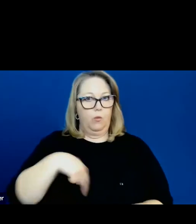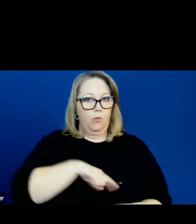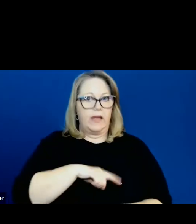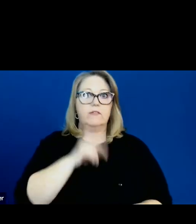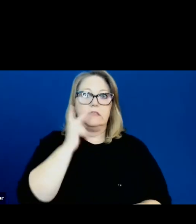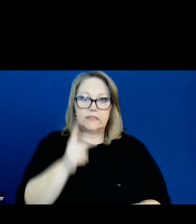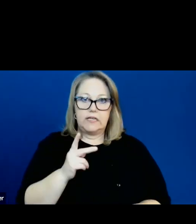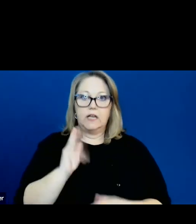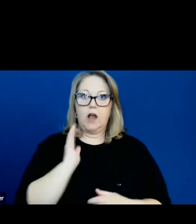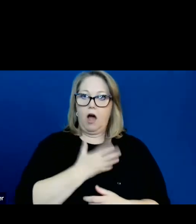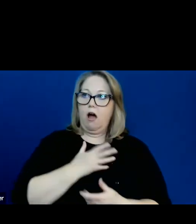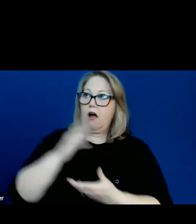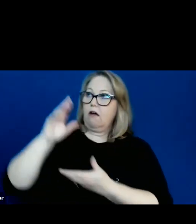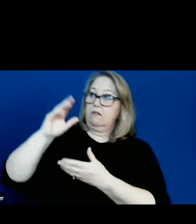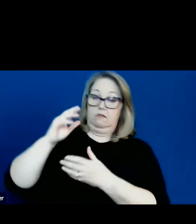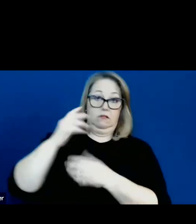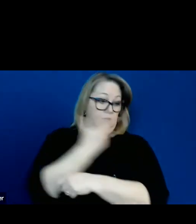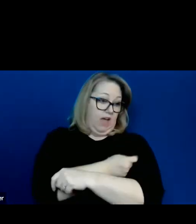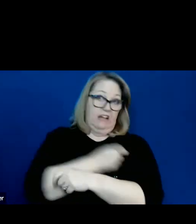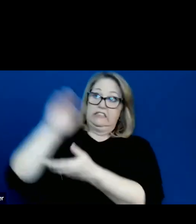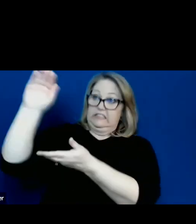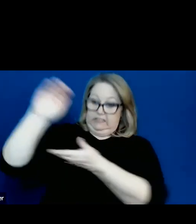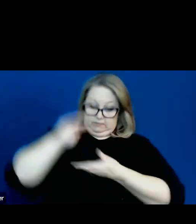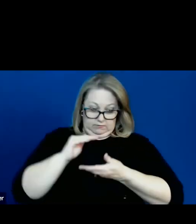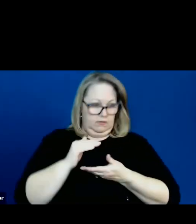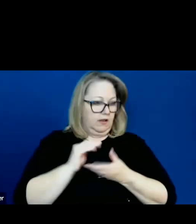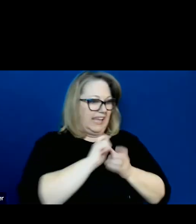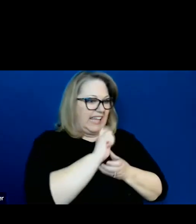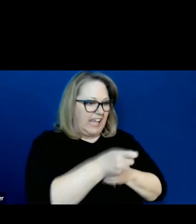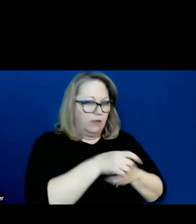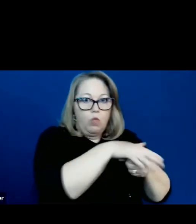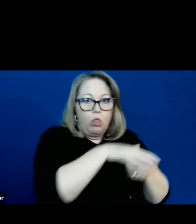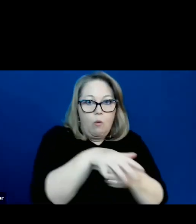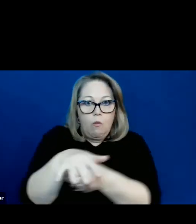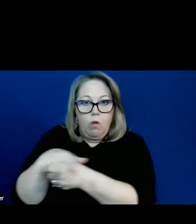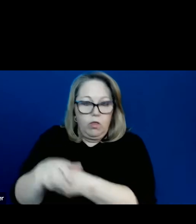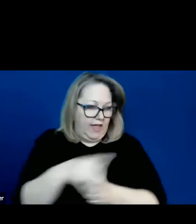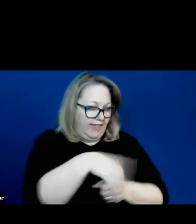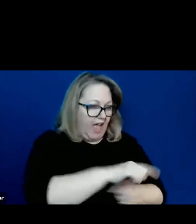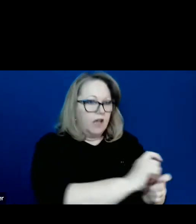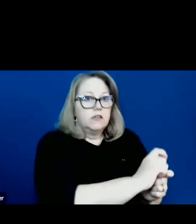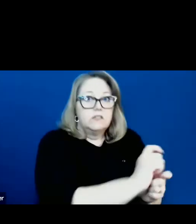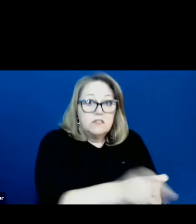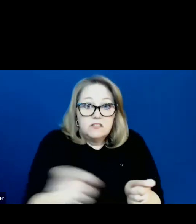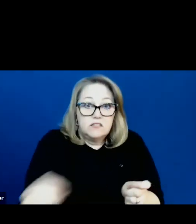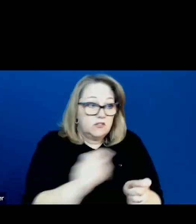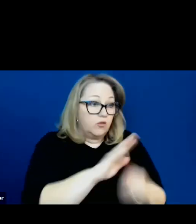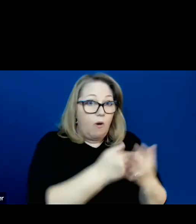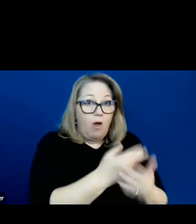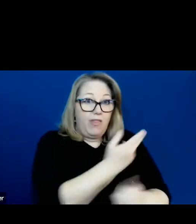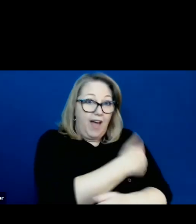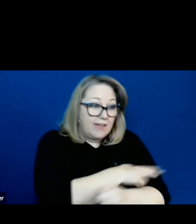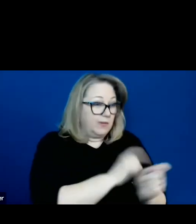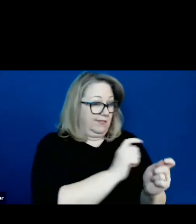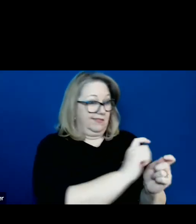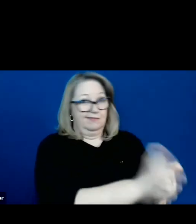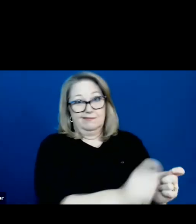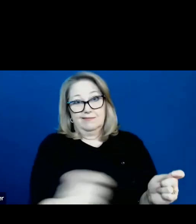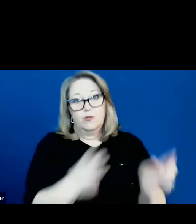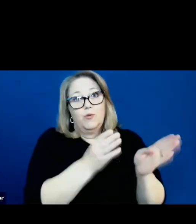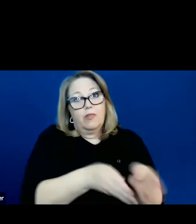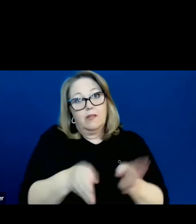process to redistribute vaccine doses across our great state. And our local health districts and hospitals immediately want